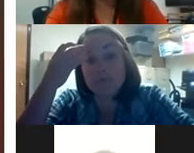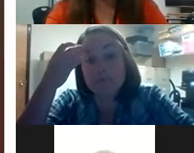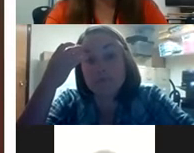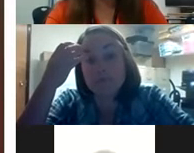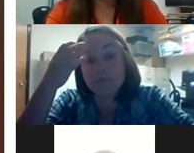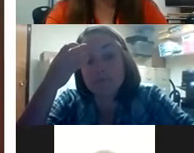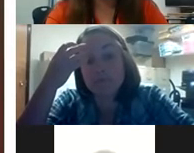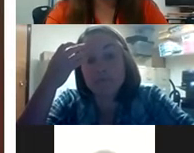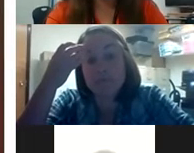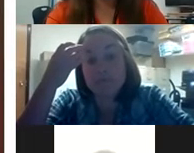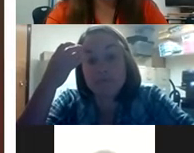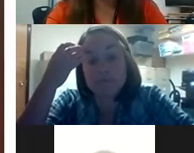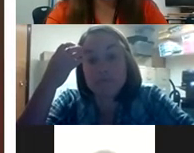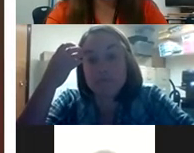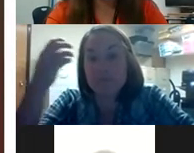Seasonal vocabulary.